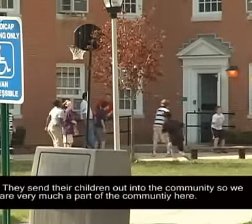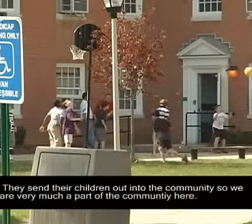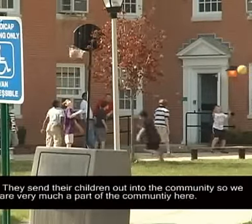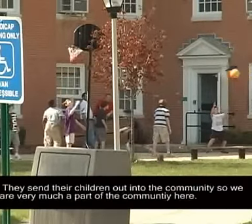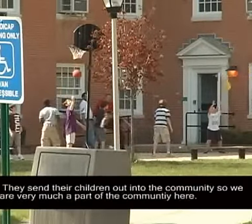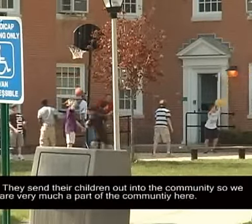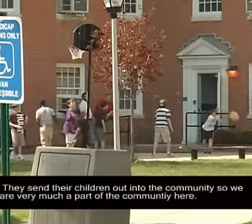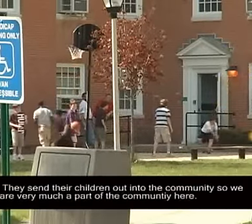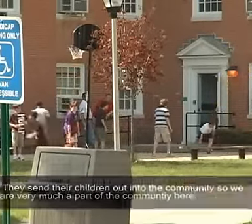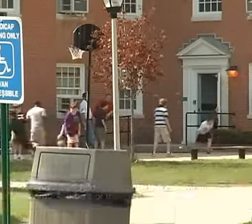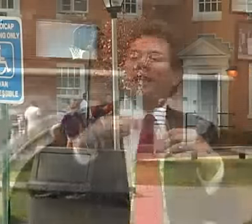part of the community here.